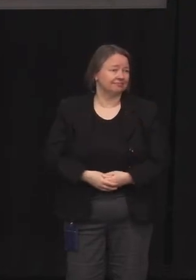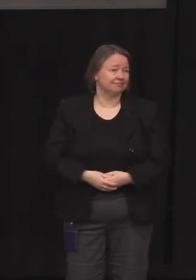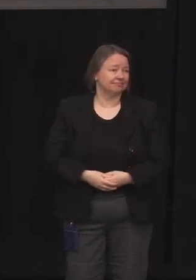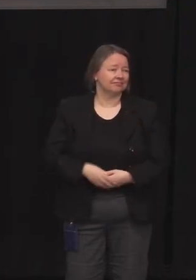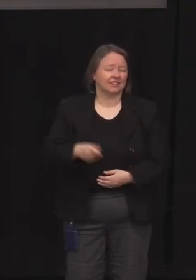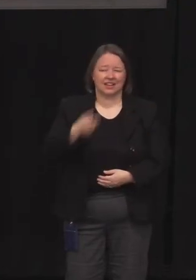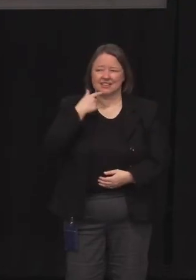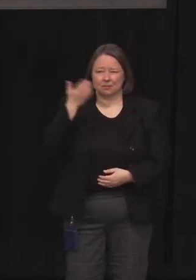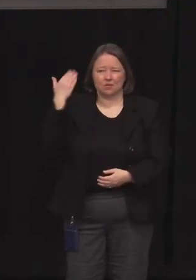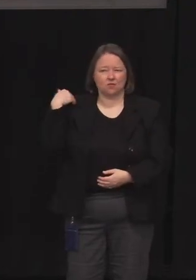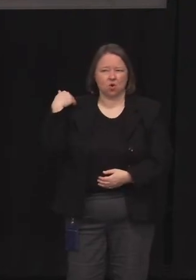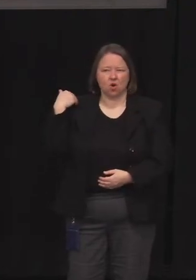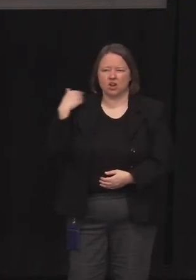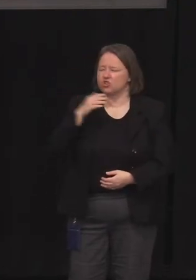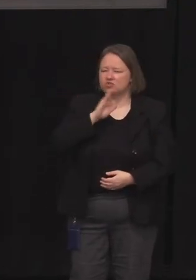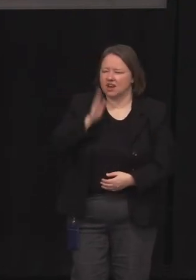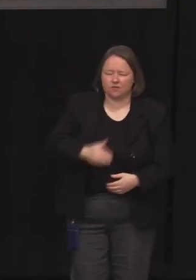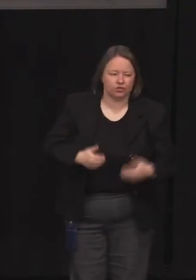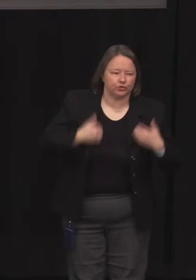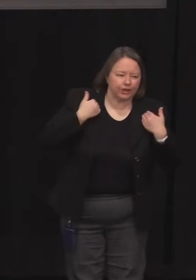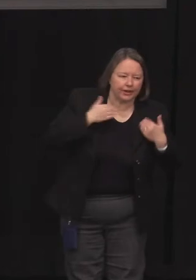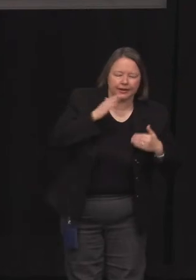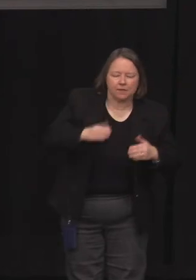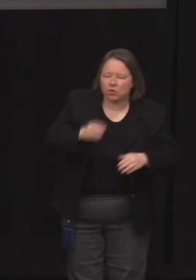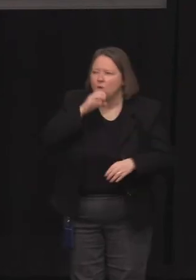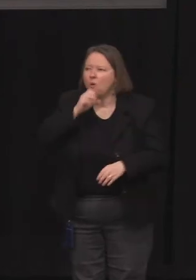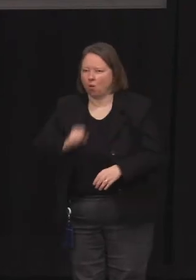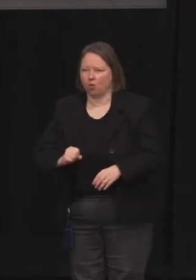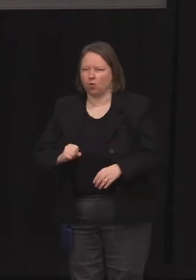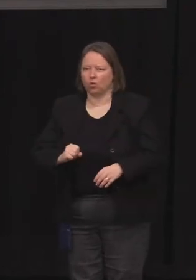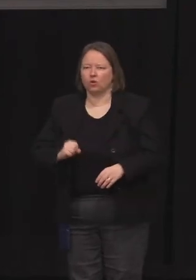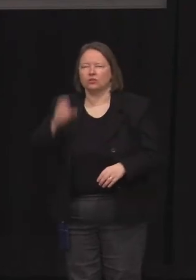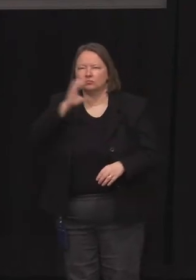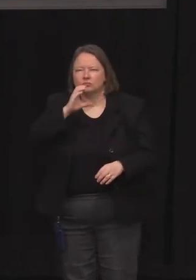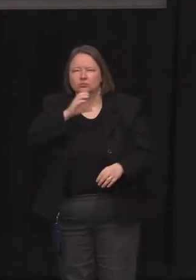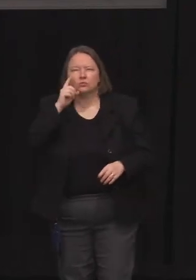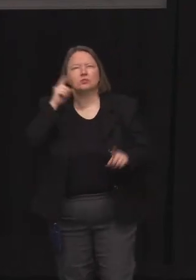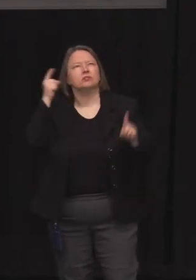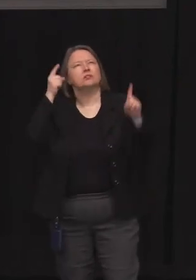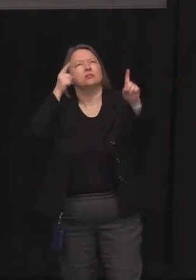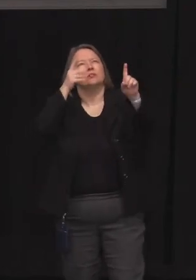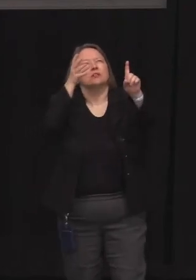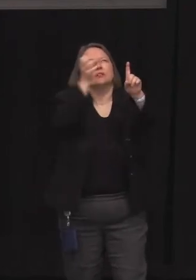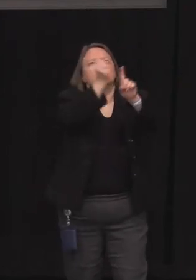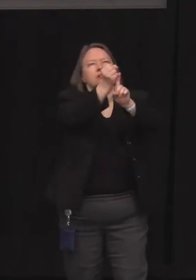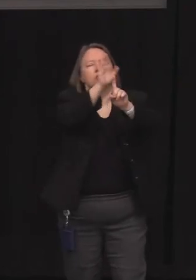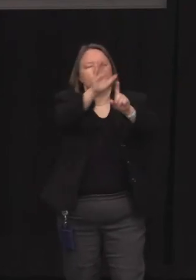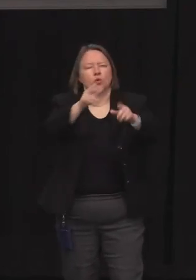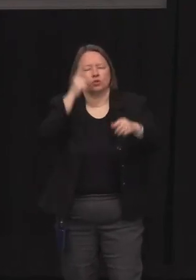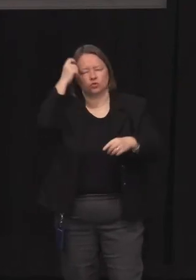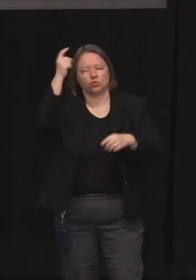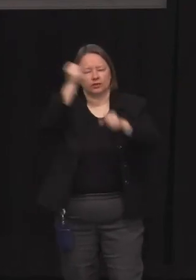And as I've stated earlier, you're never too young or too old to pursue and achieve your dreams.